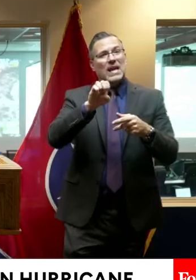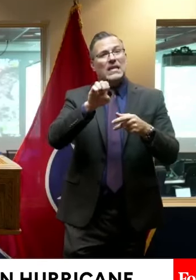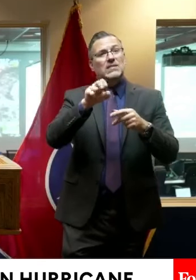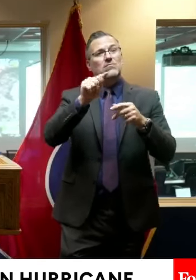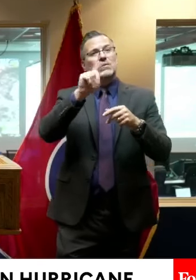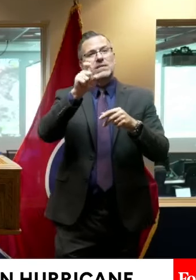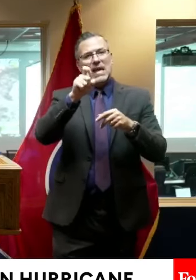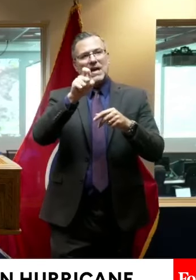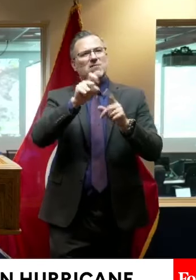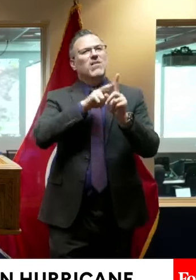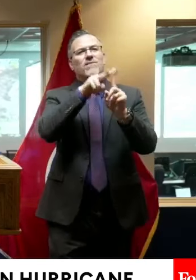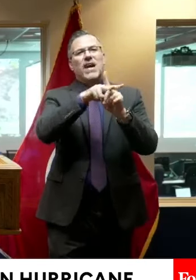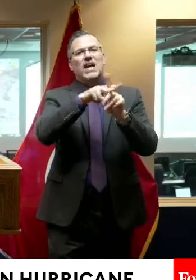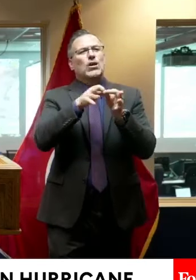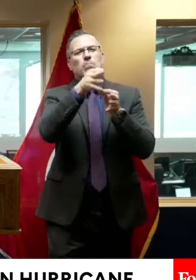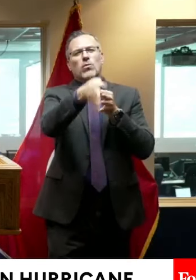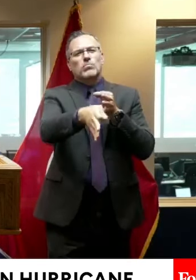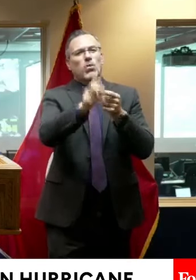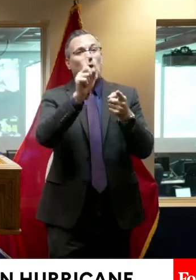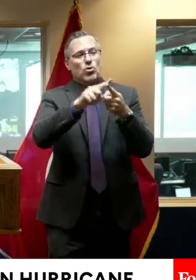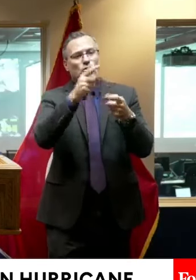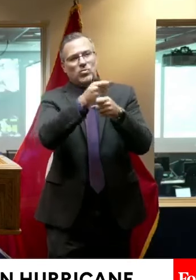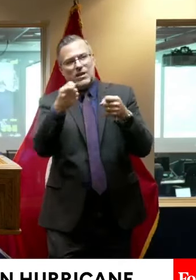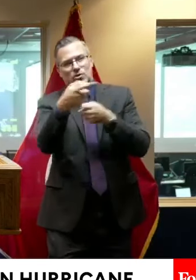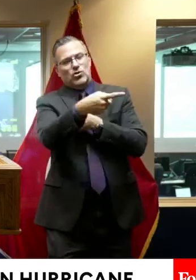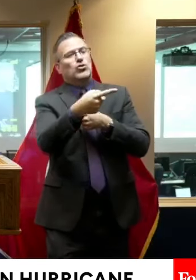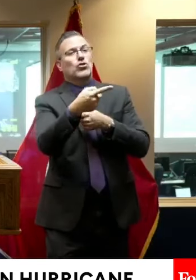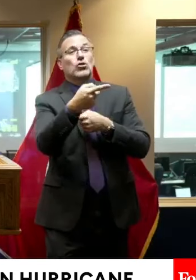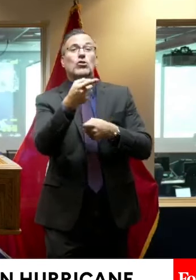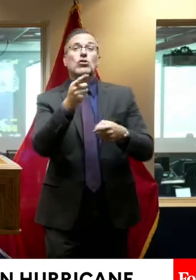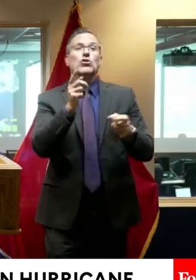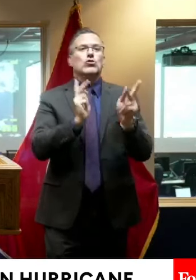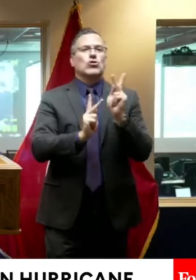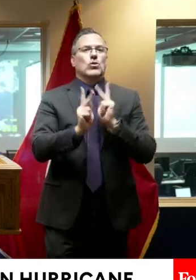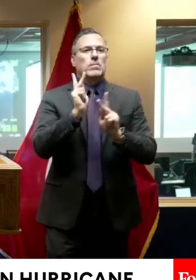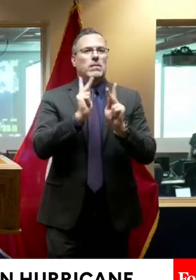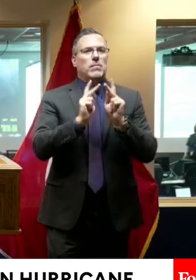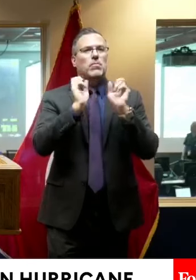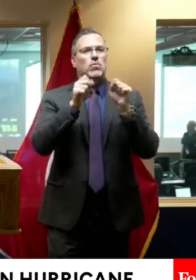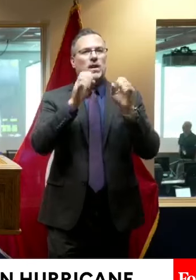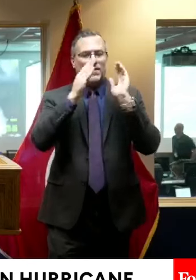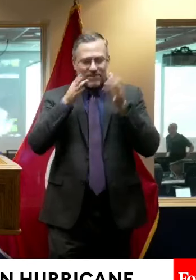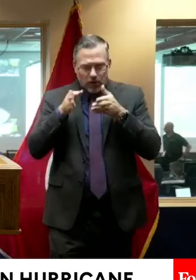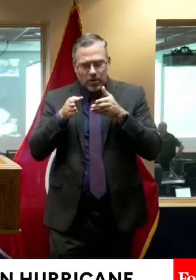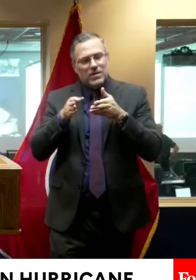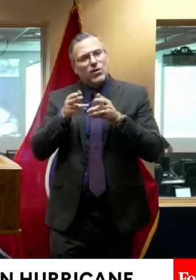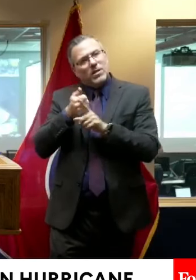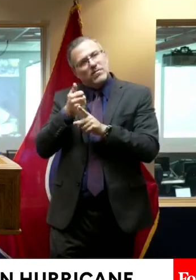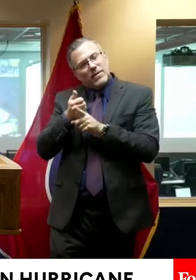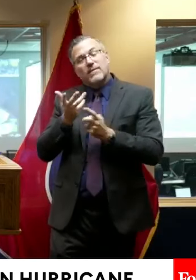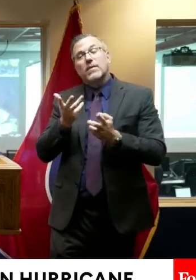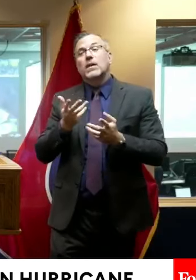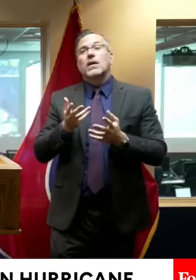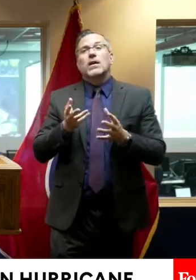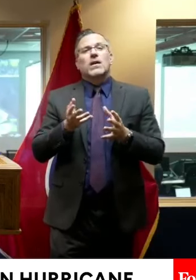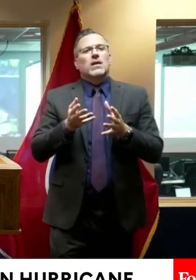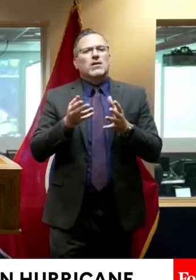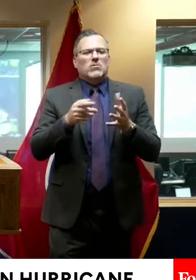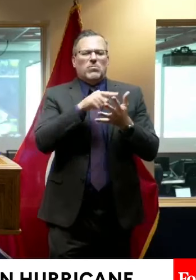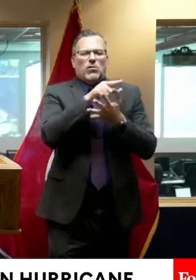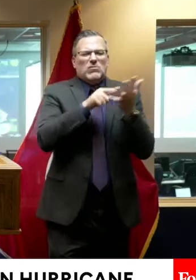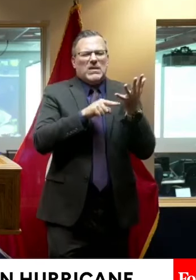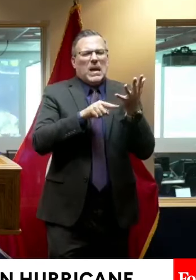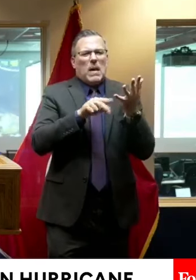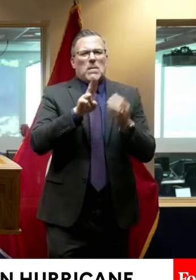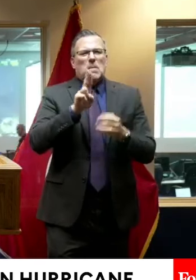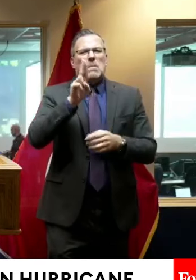year. To provide financial relief for those who are affected. There are a lot of things being done. These are some of the updates